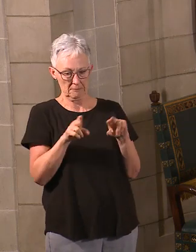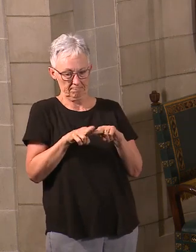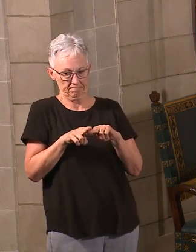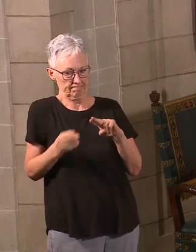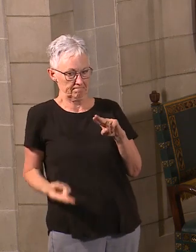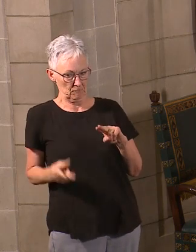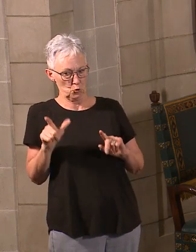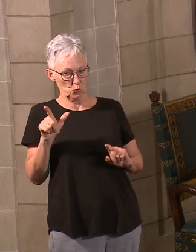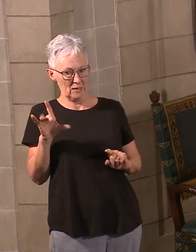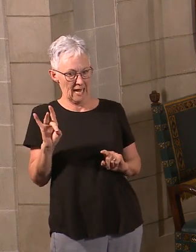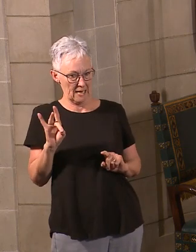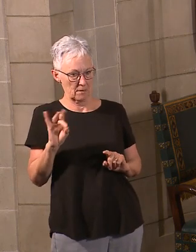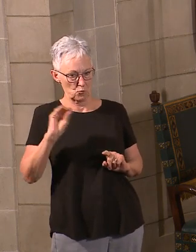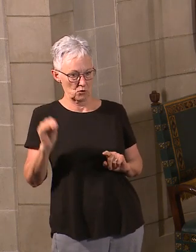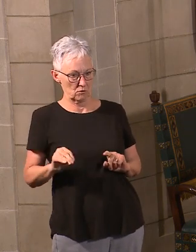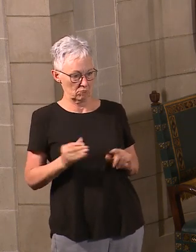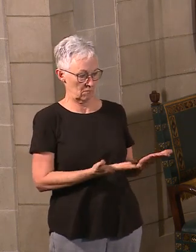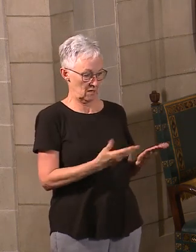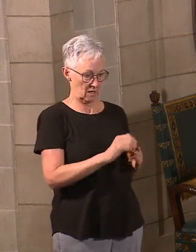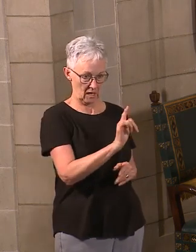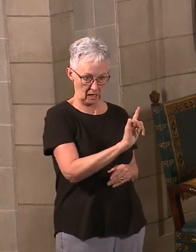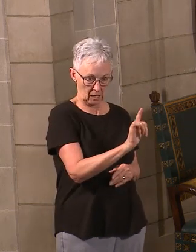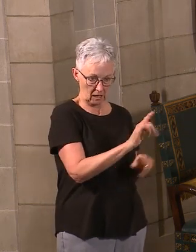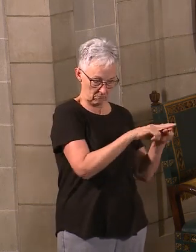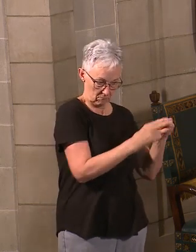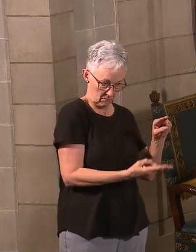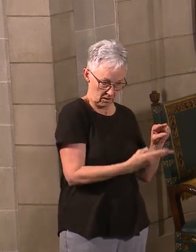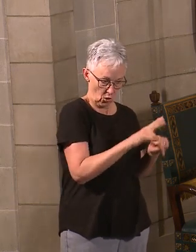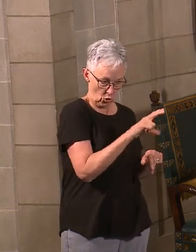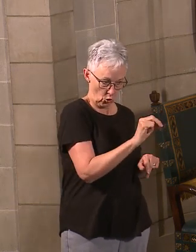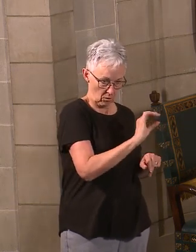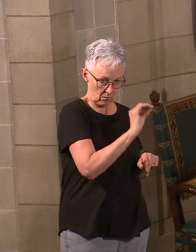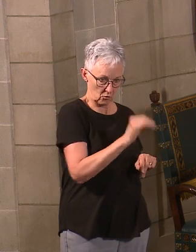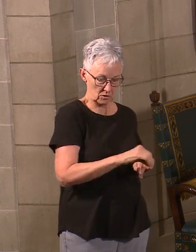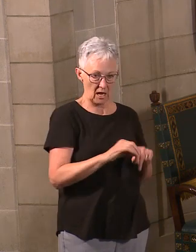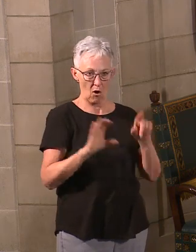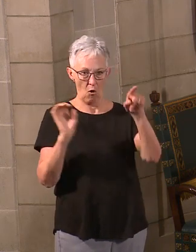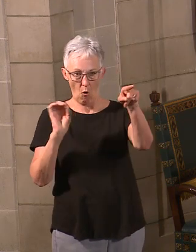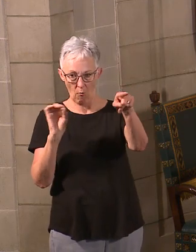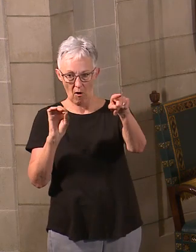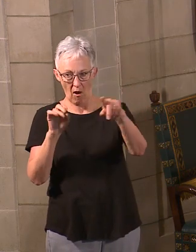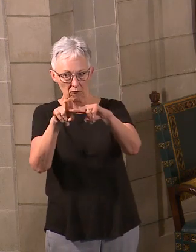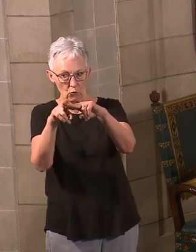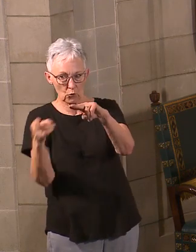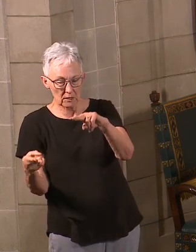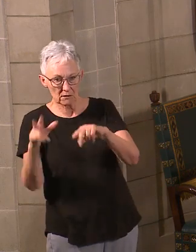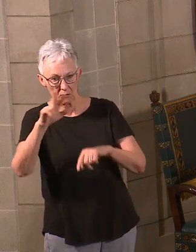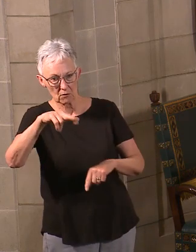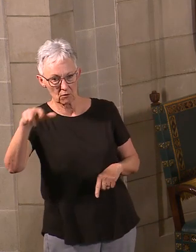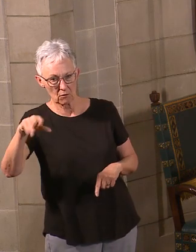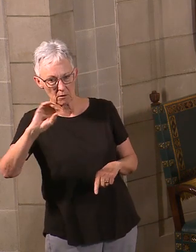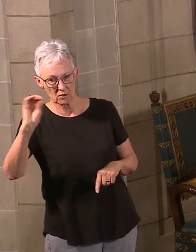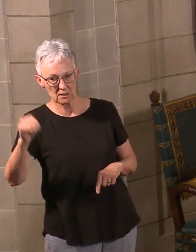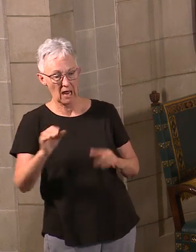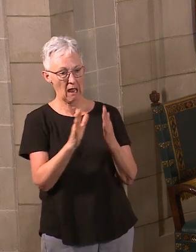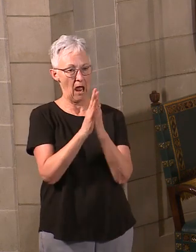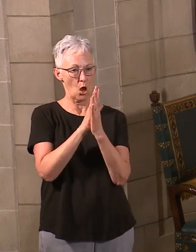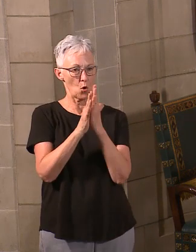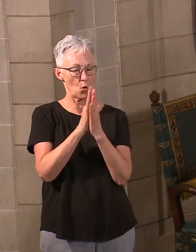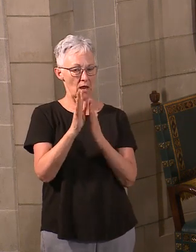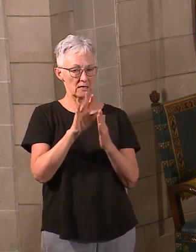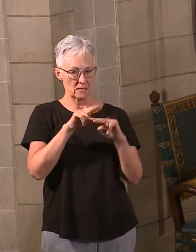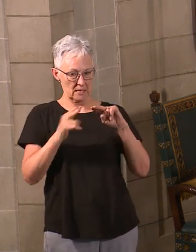in Lincoln, it's down 30%. In Omaha, it's down 33%. On our rural highways, it's down 22%. On other